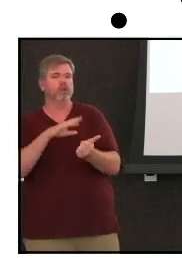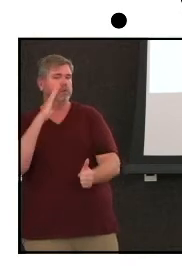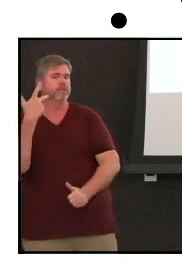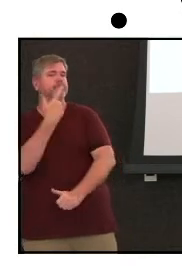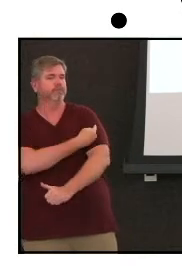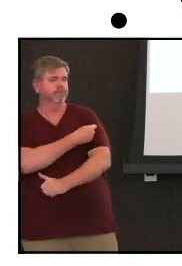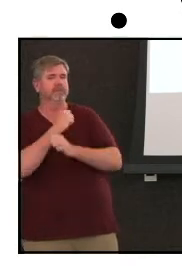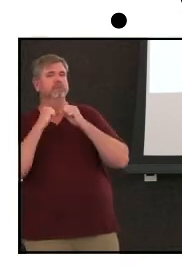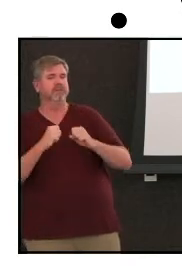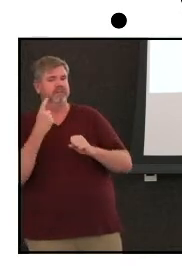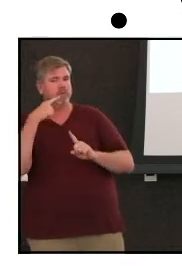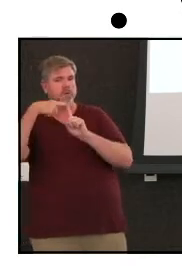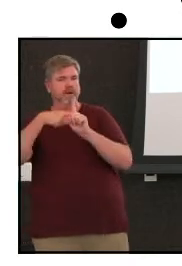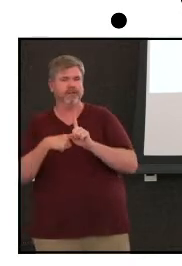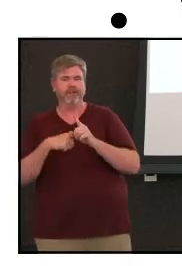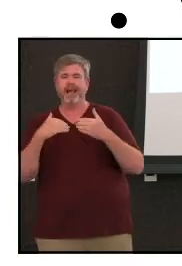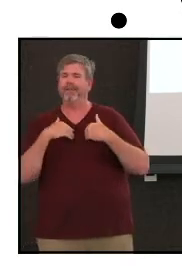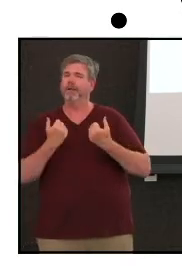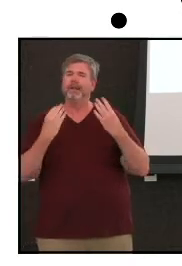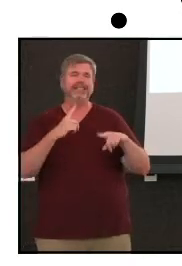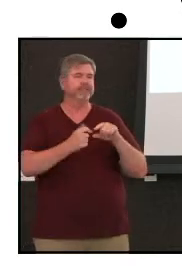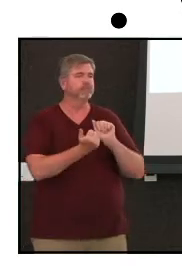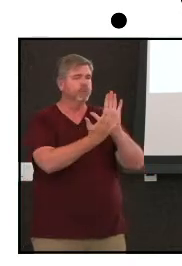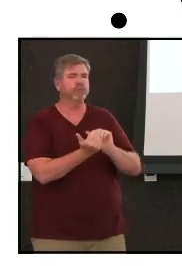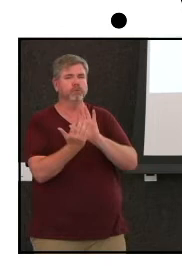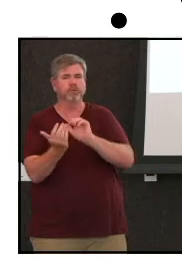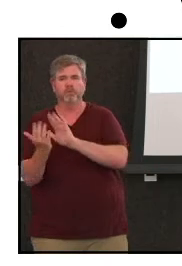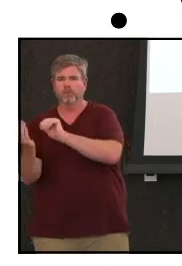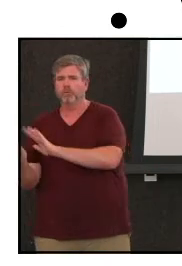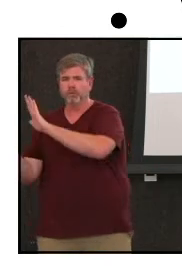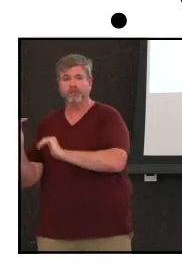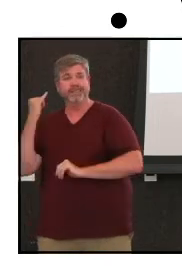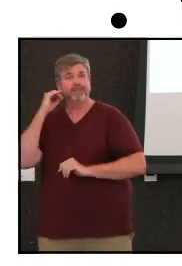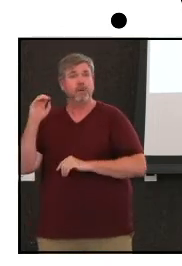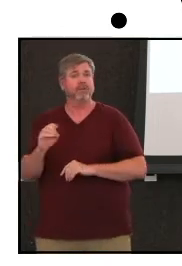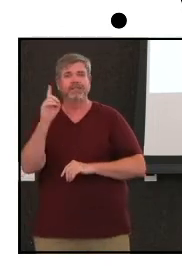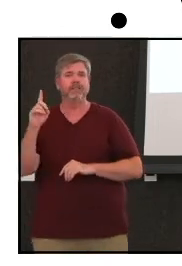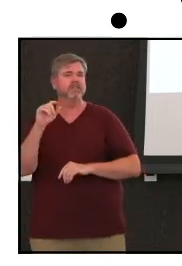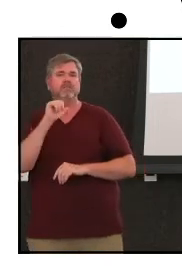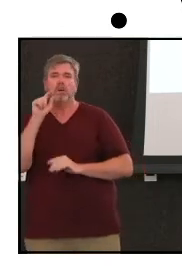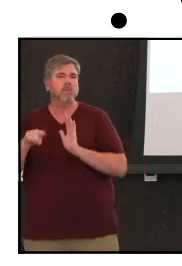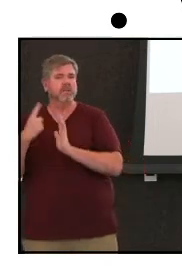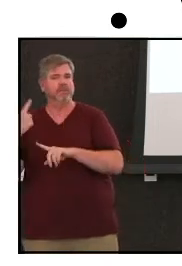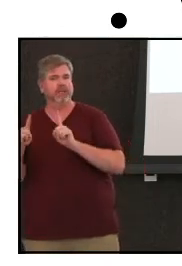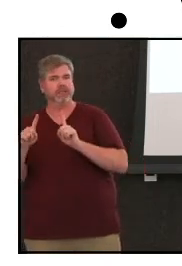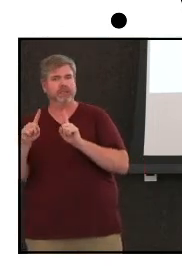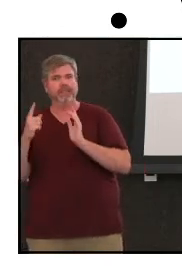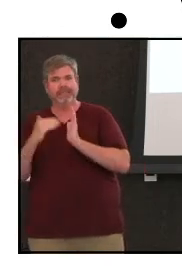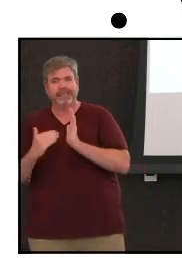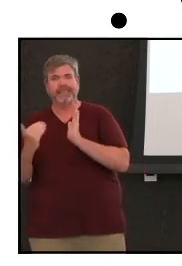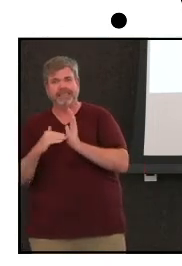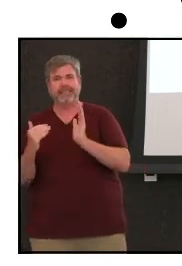addiction, again, if that is present after an overdose has occurred. And that's all I wanted to say. I think we should go ahead and move on